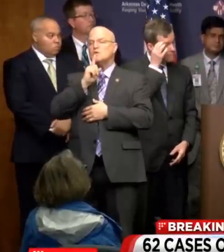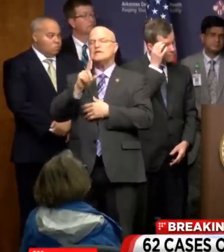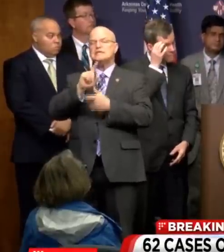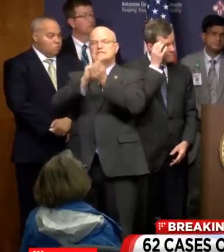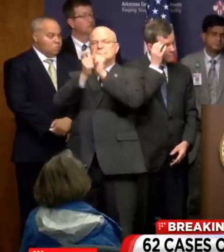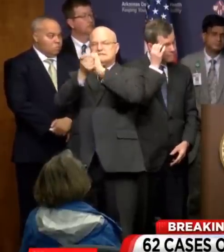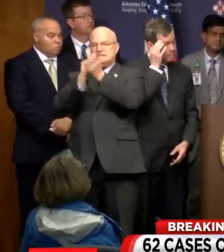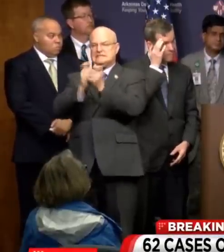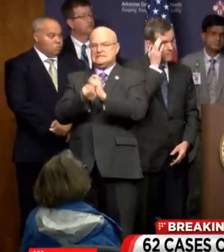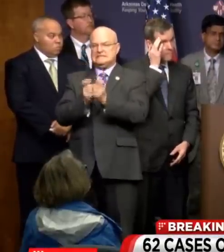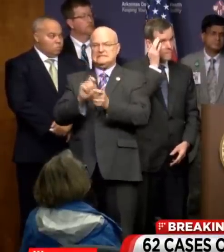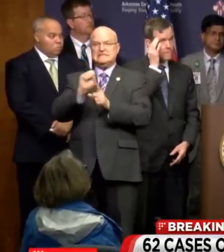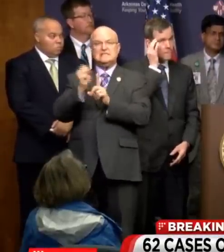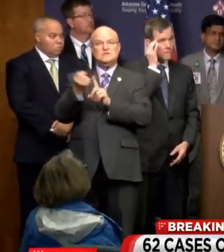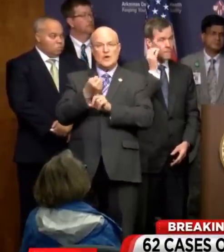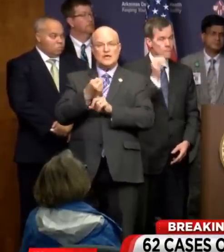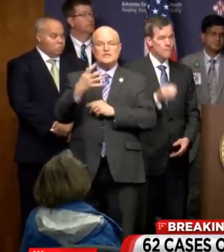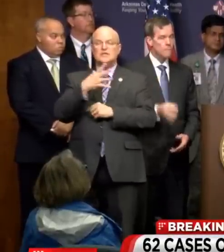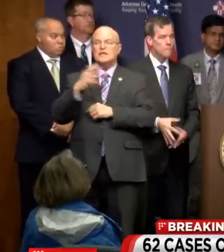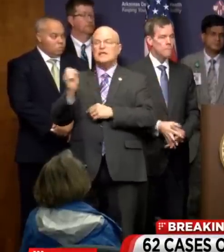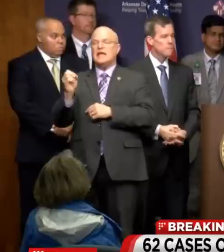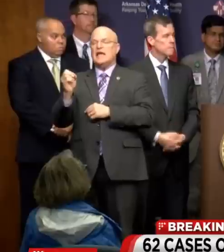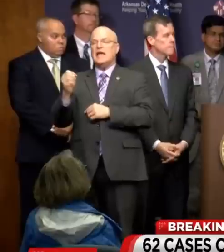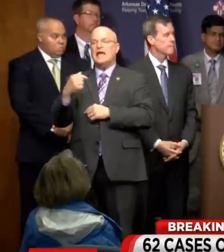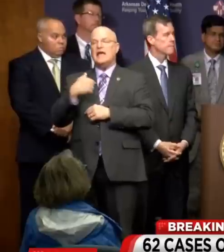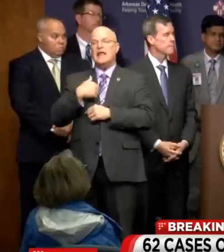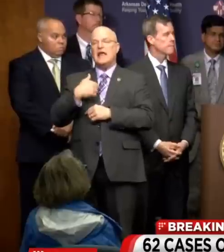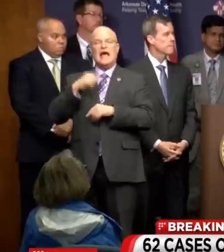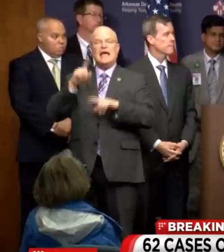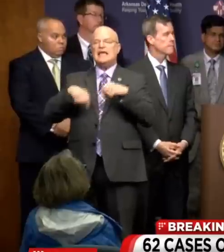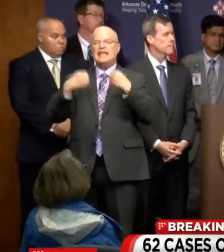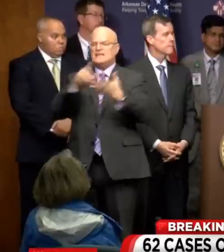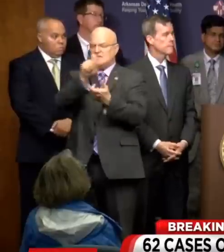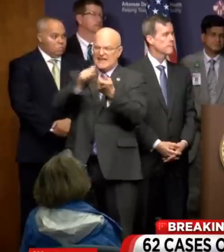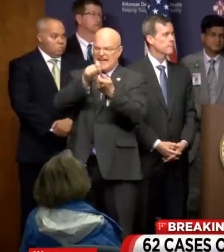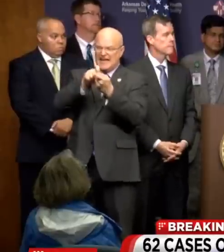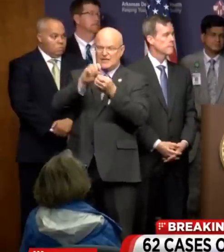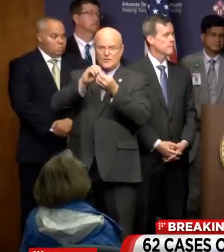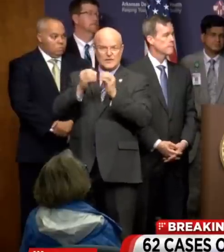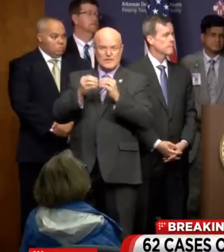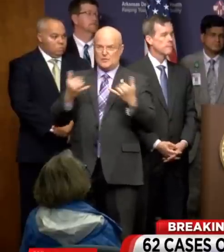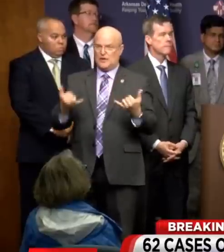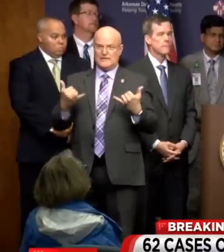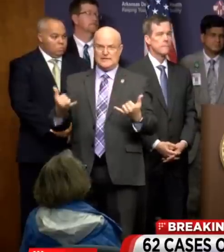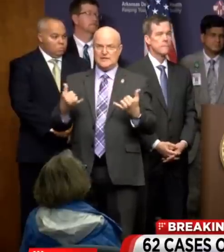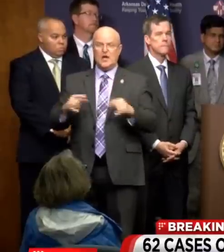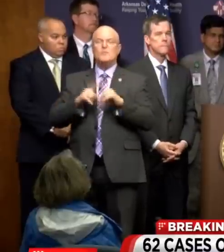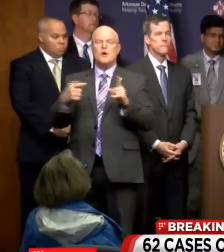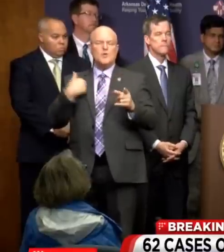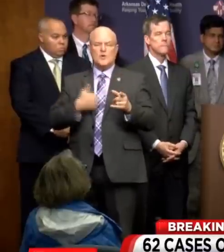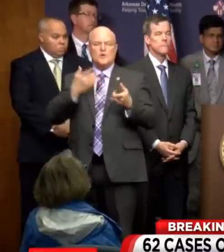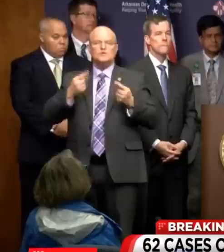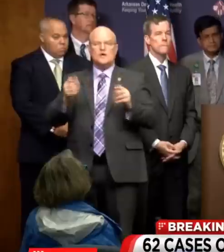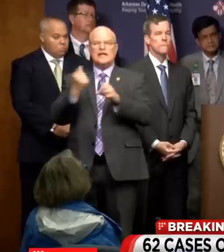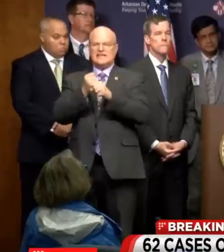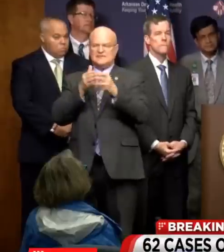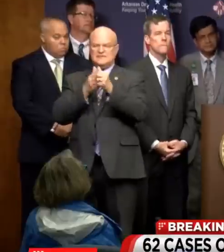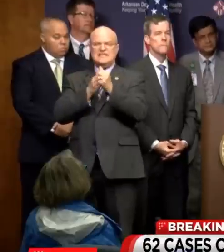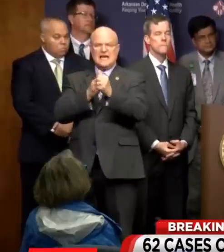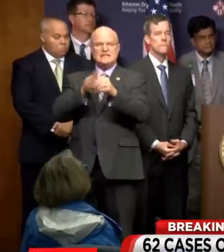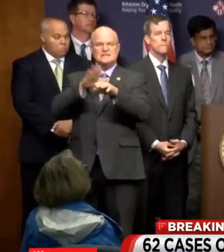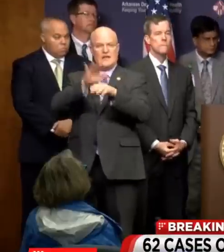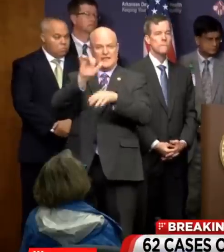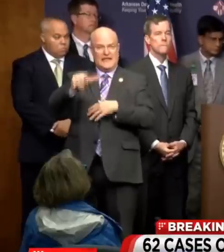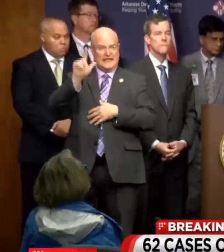dynamic situation, and I can't give you an accurate number at this point in time, but we'll try and give some guidance